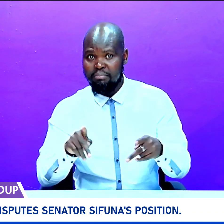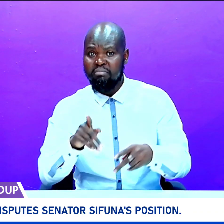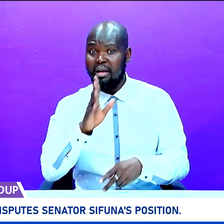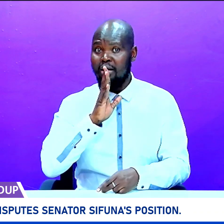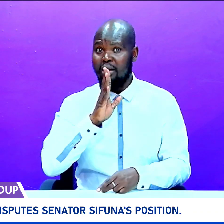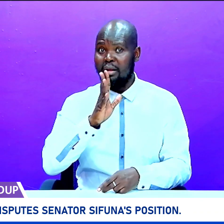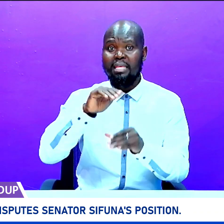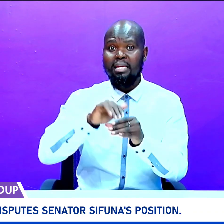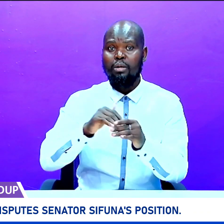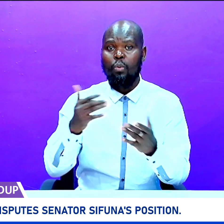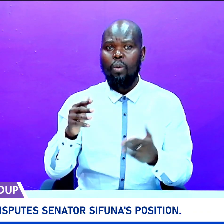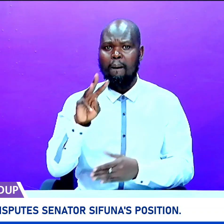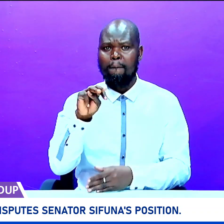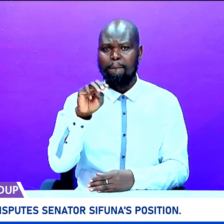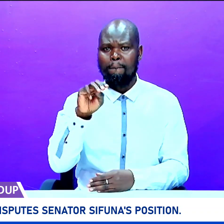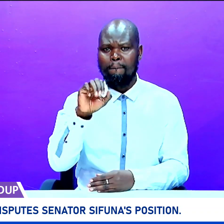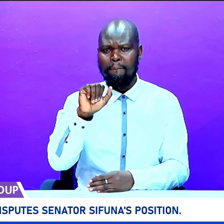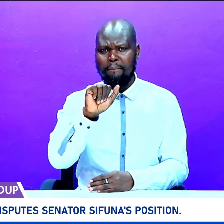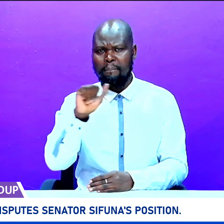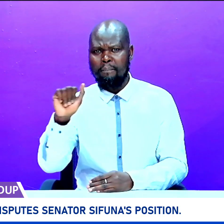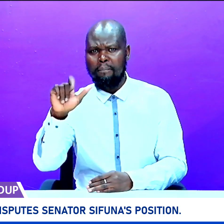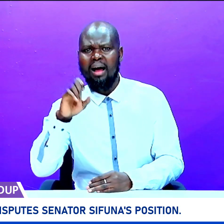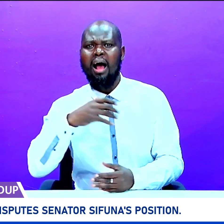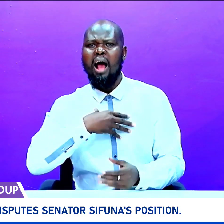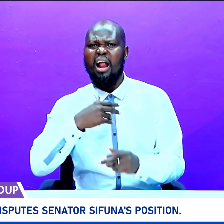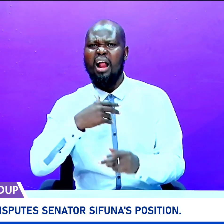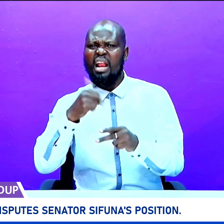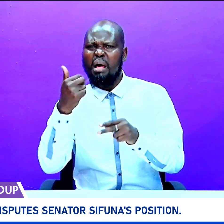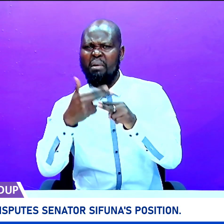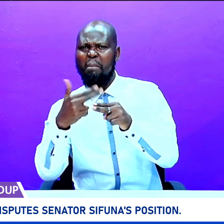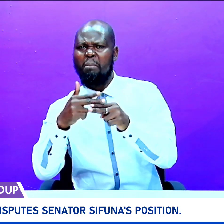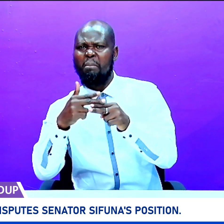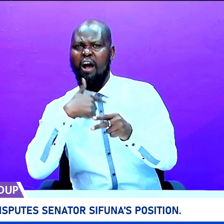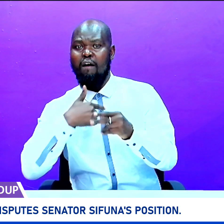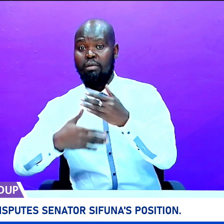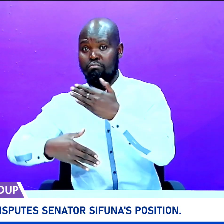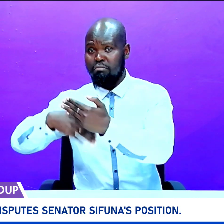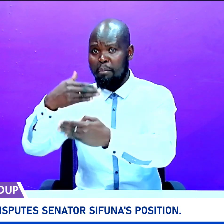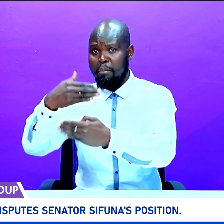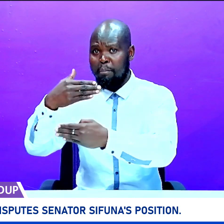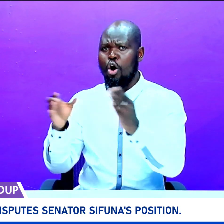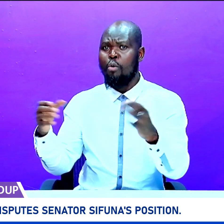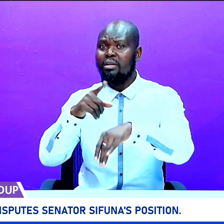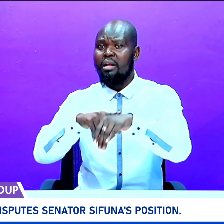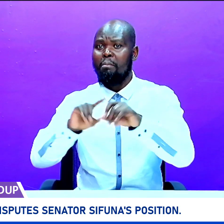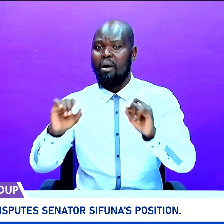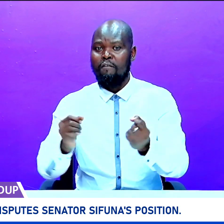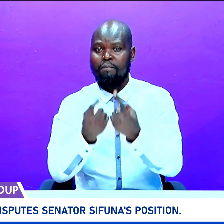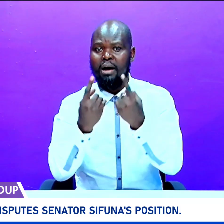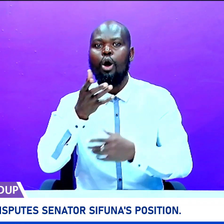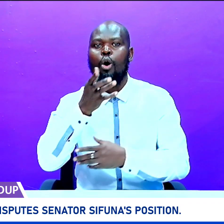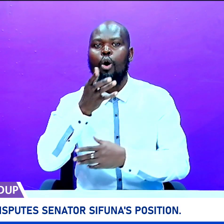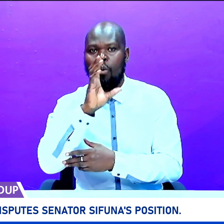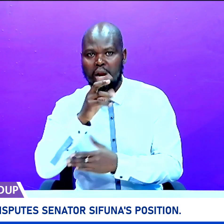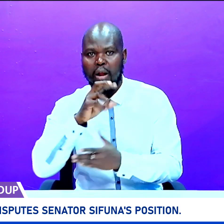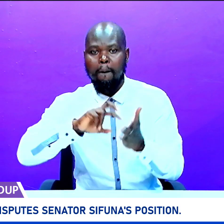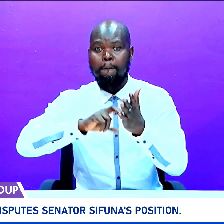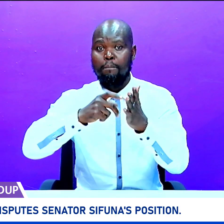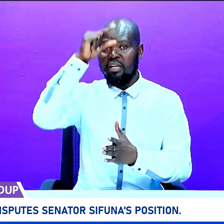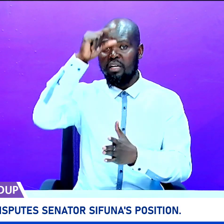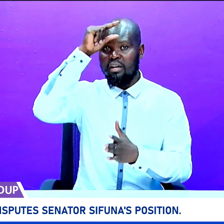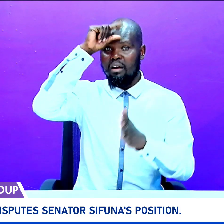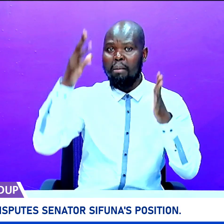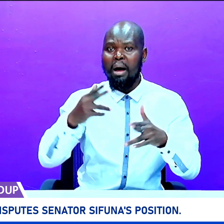in Malmin Lagthir constituency during the launch of a water project,